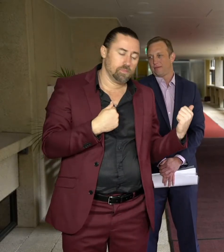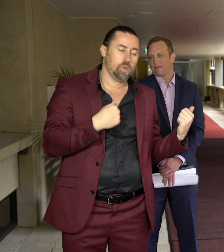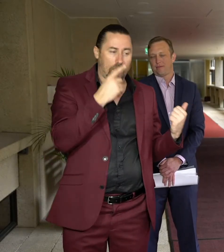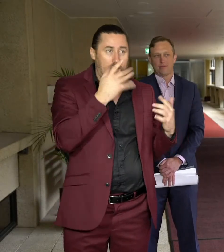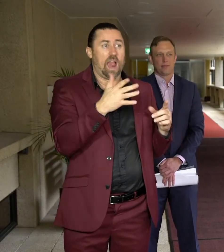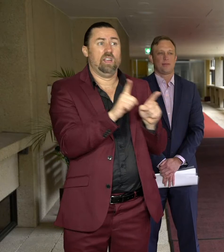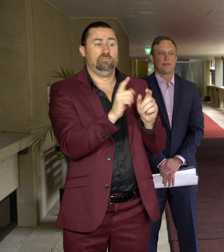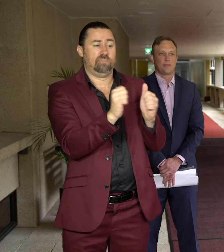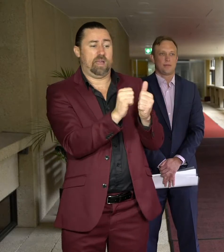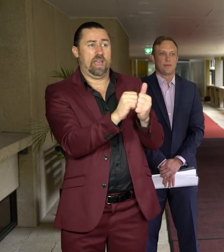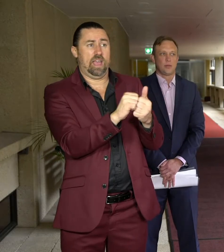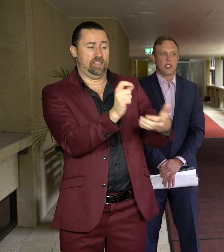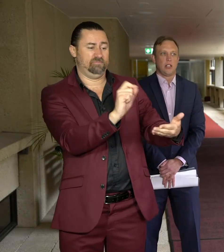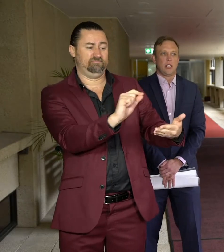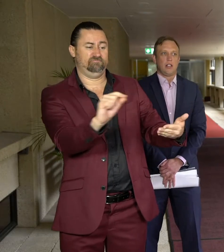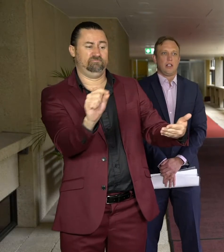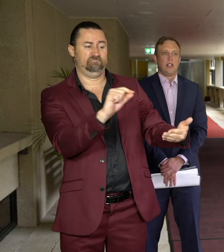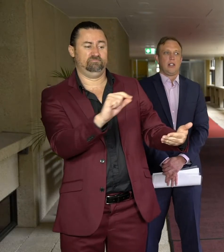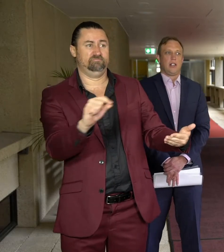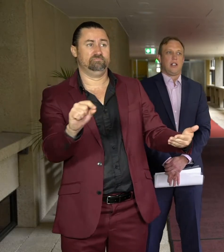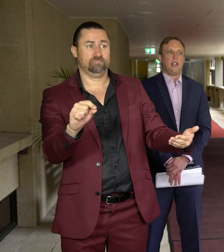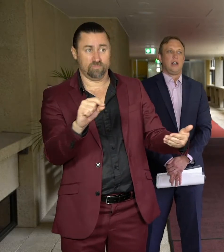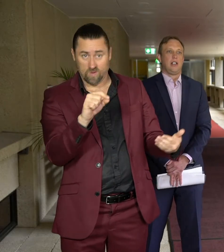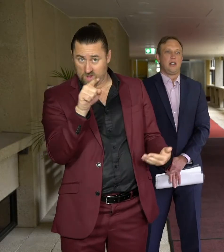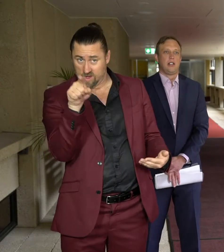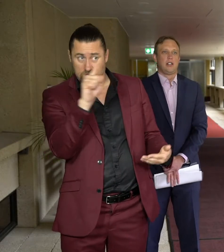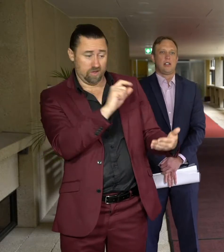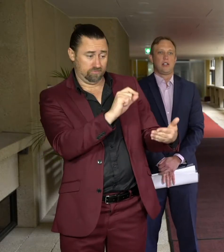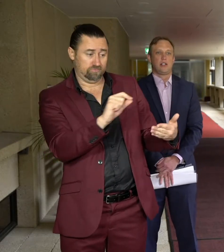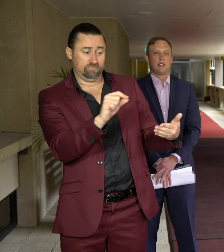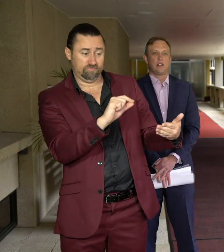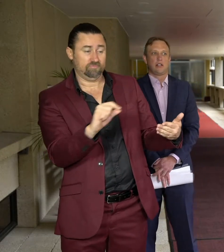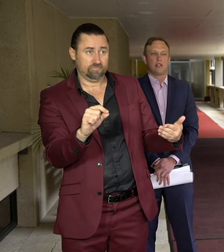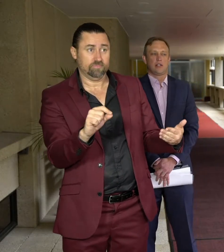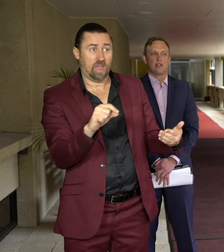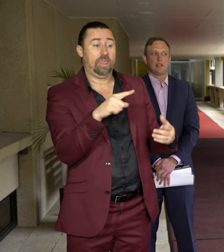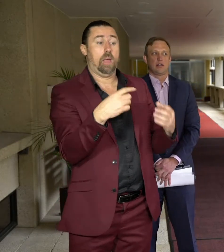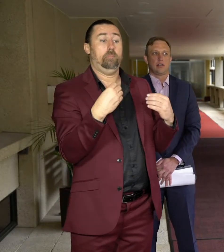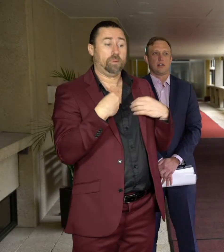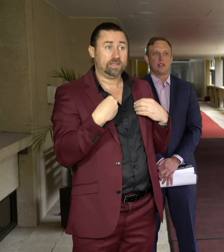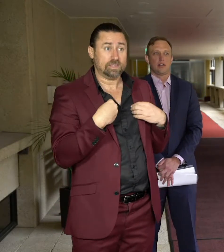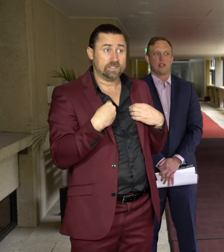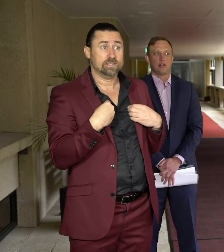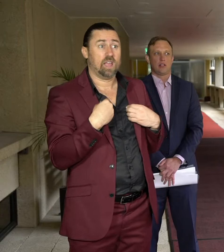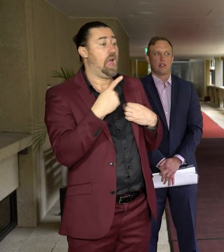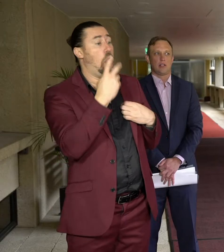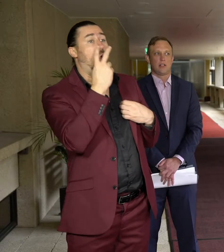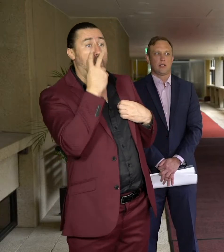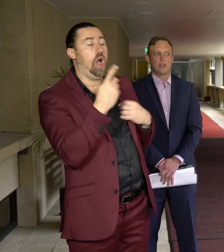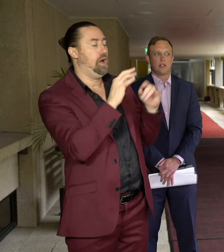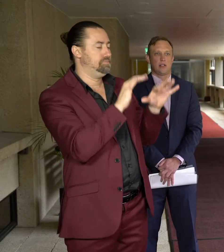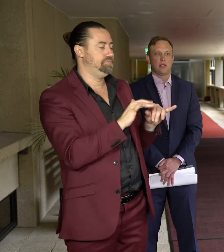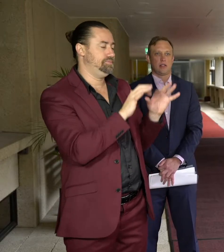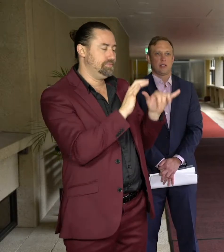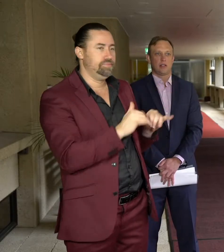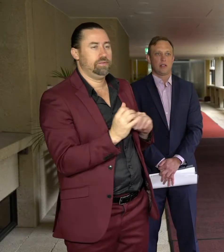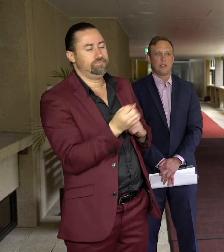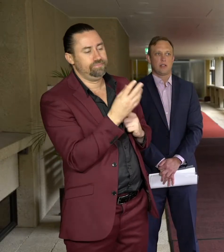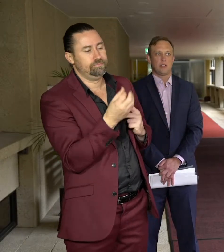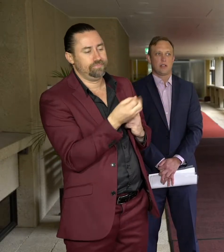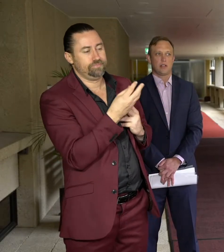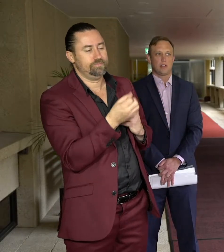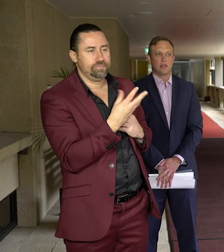paper-based system where that data is being entered into electronically every day by that business. but the business will have to show